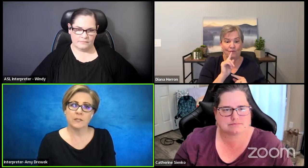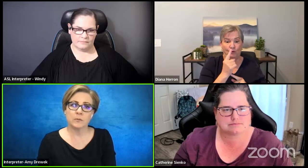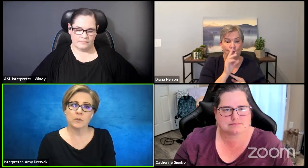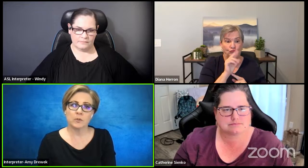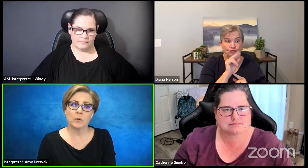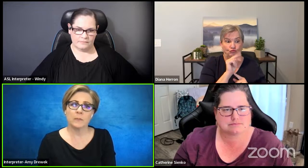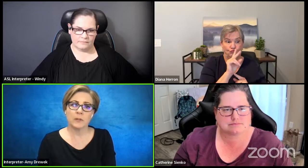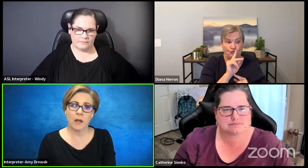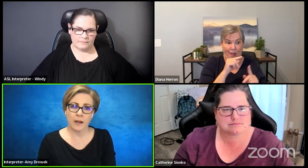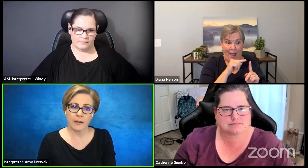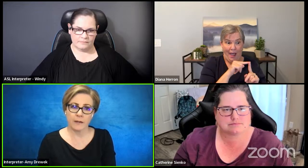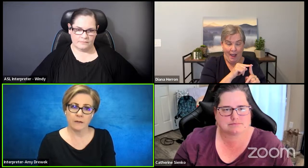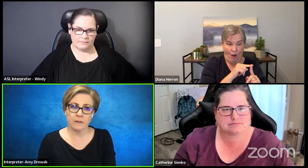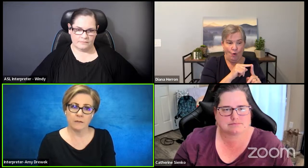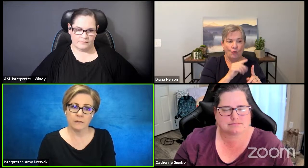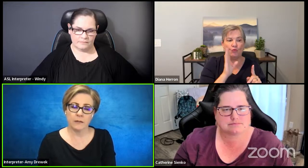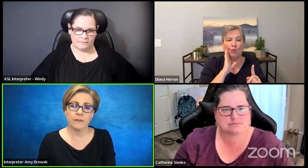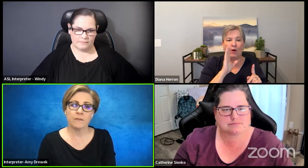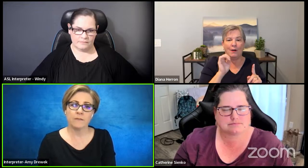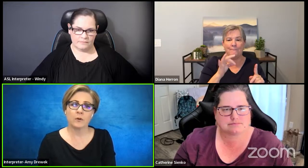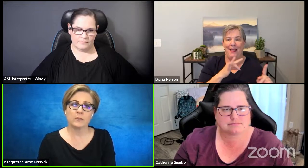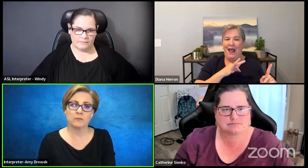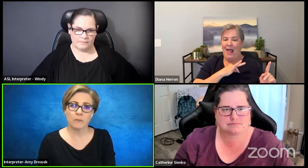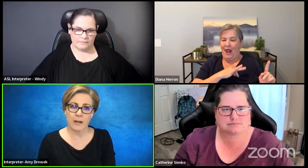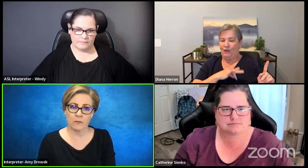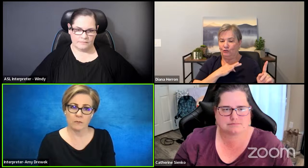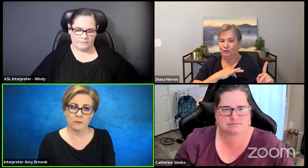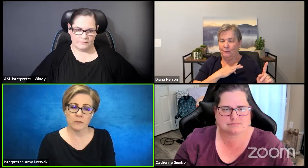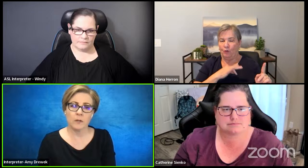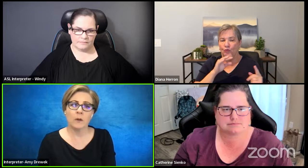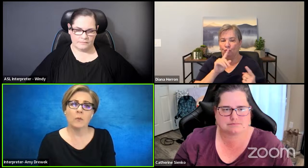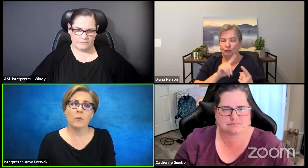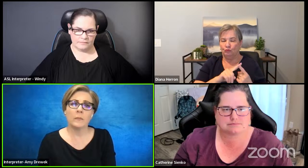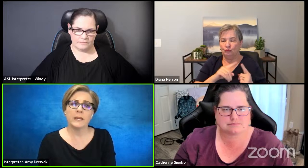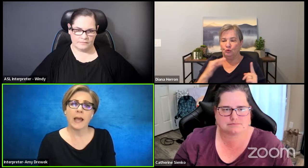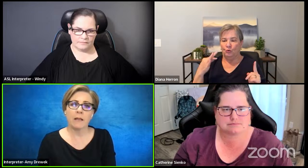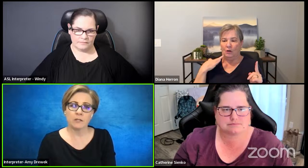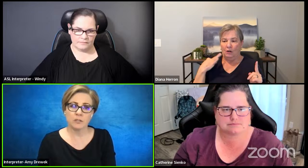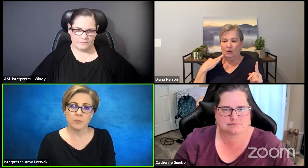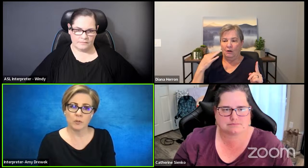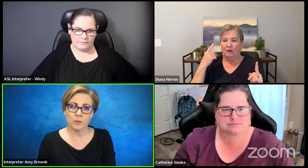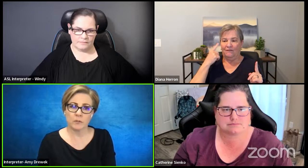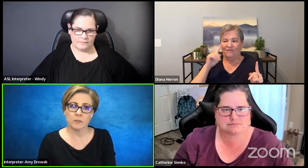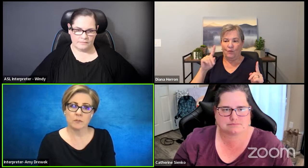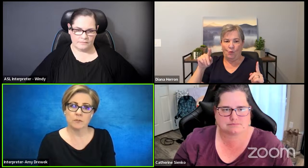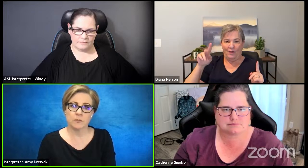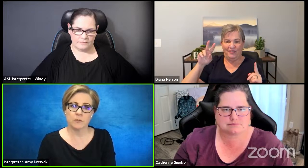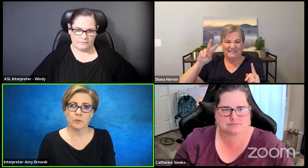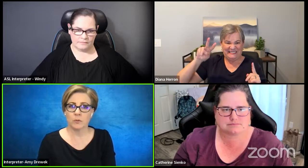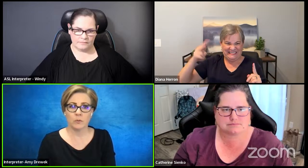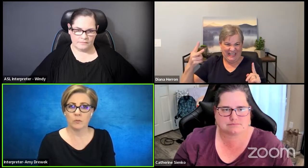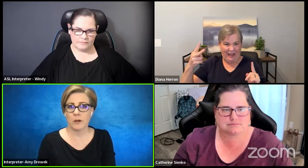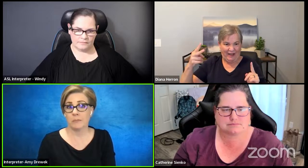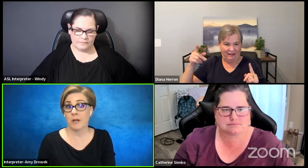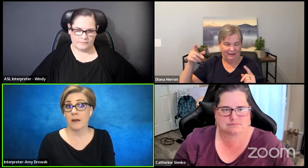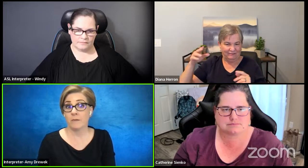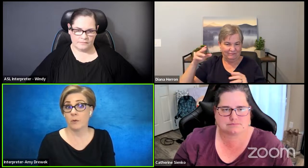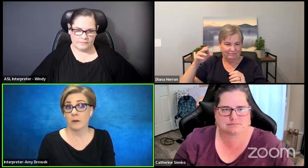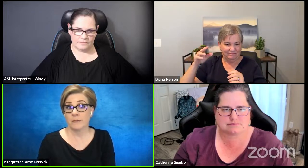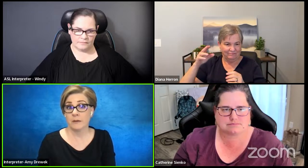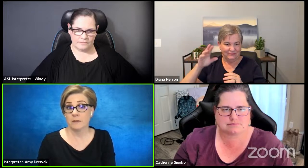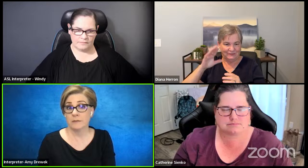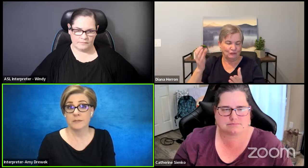which of those individuals who applied in the first round will be eligible